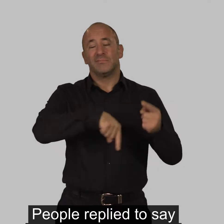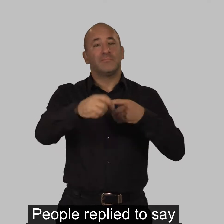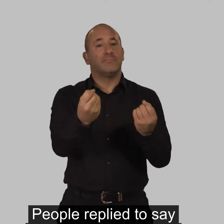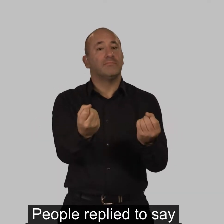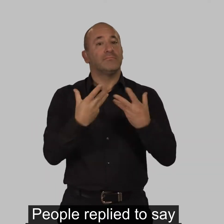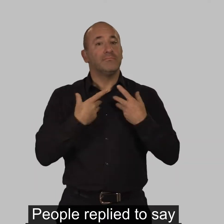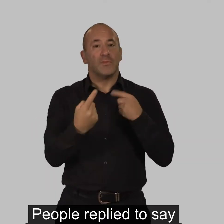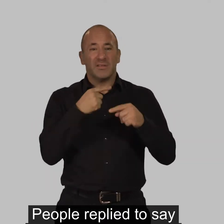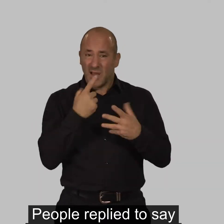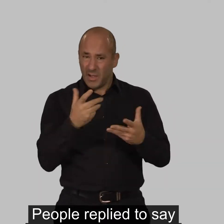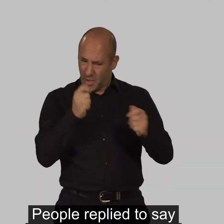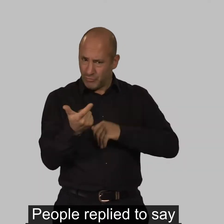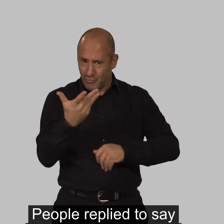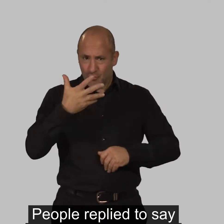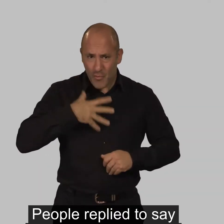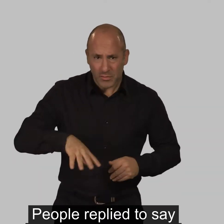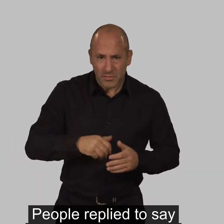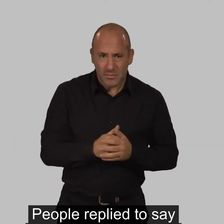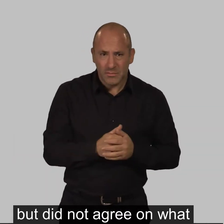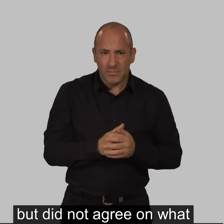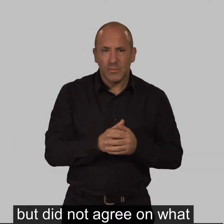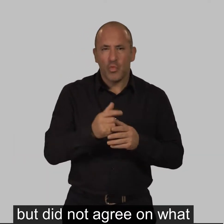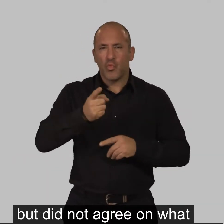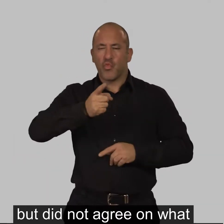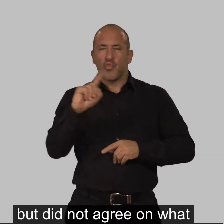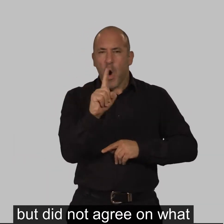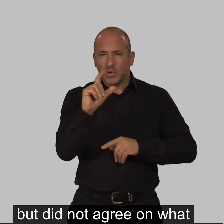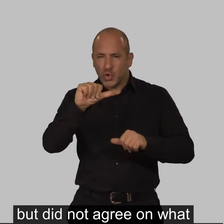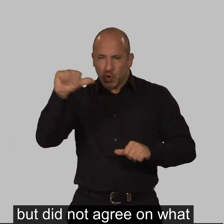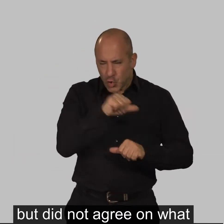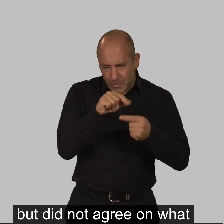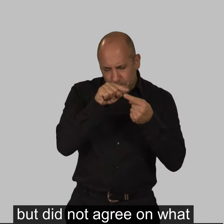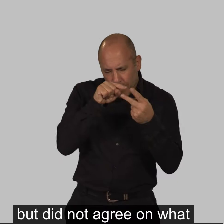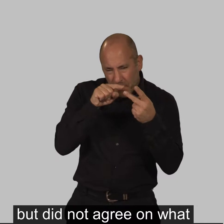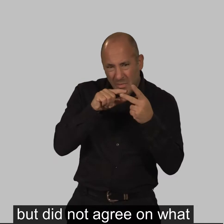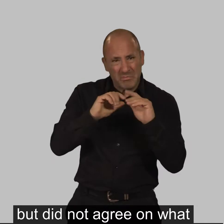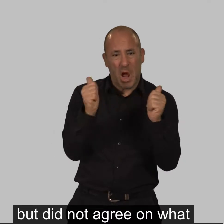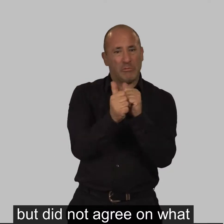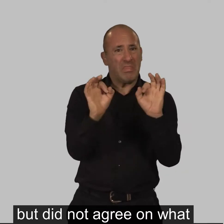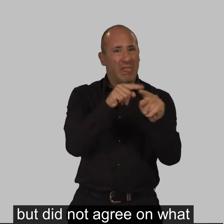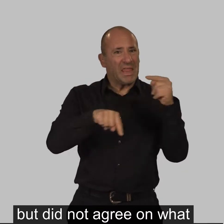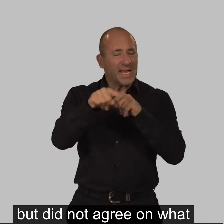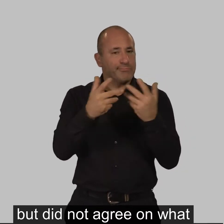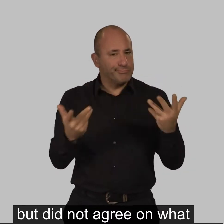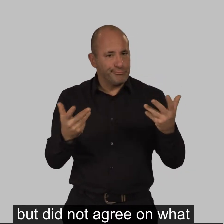People replied to say they wanted changes, but did not agree on what specific changes should be